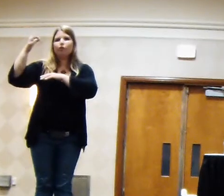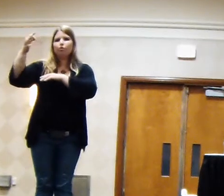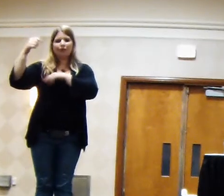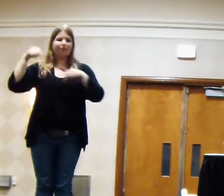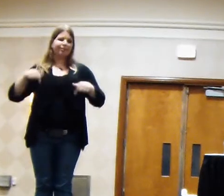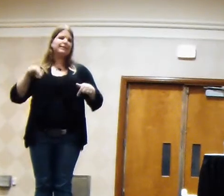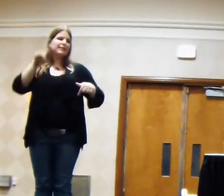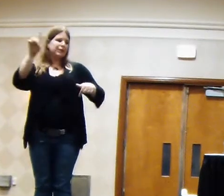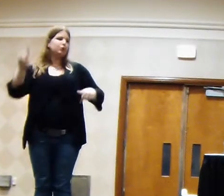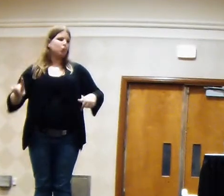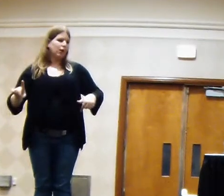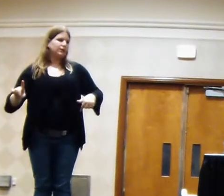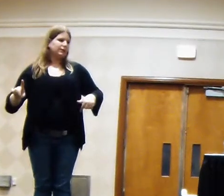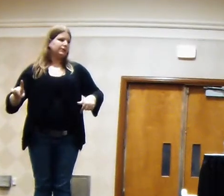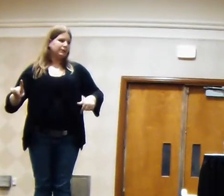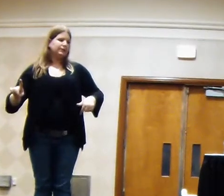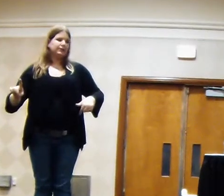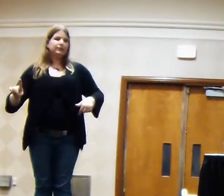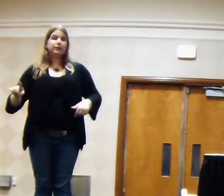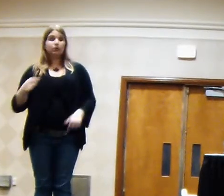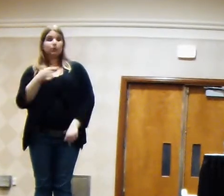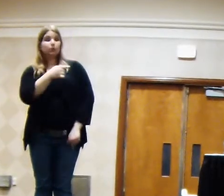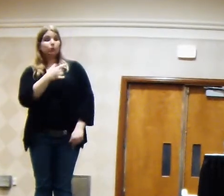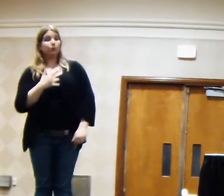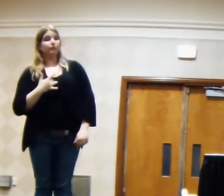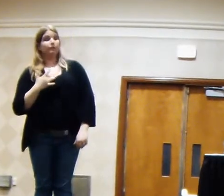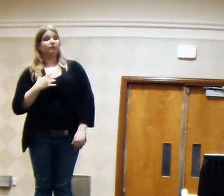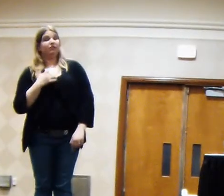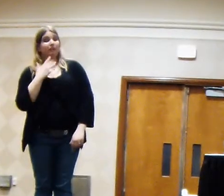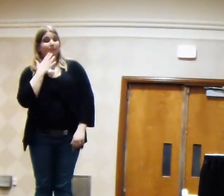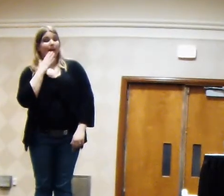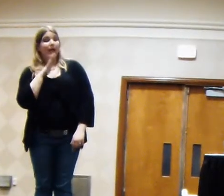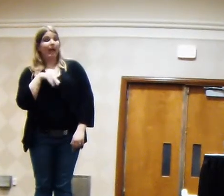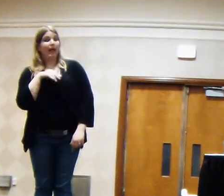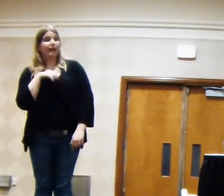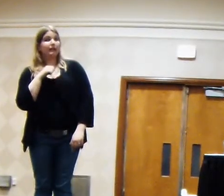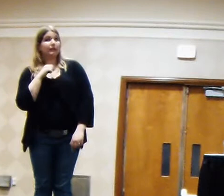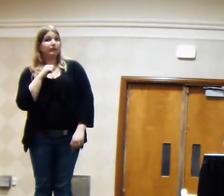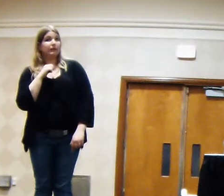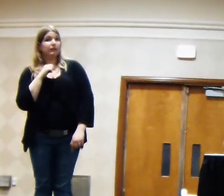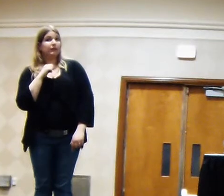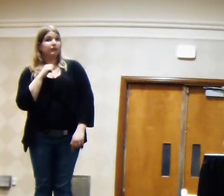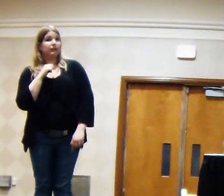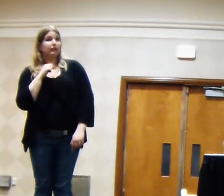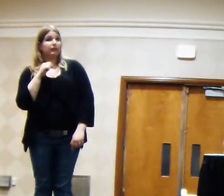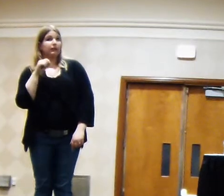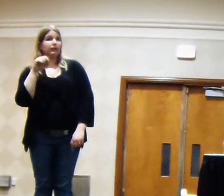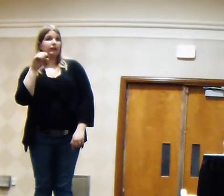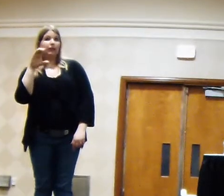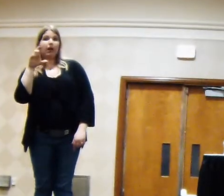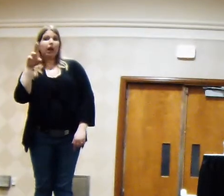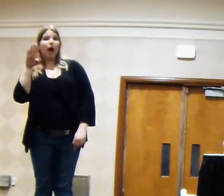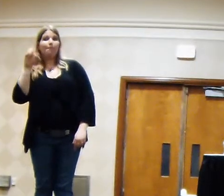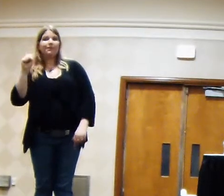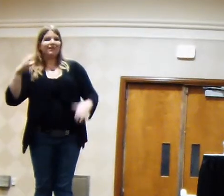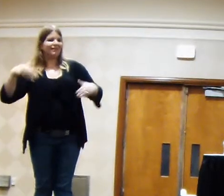but do you feel kind of bad that the Cubs still haven't won the World Series?